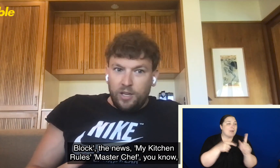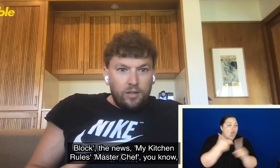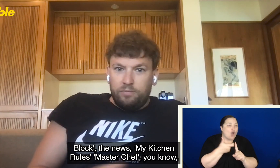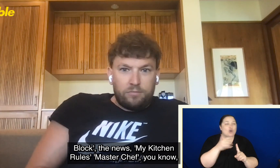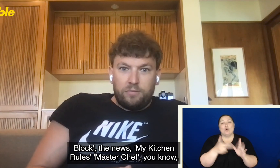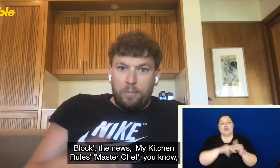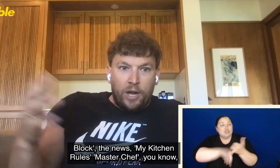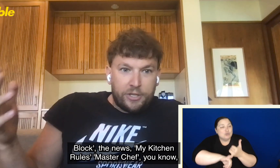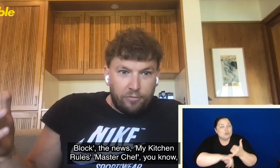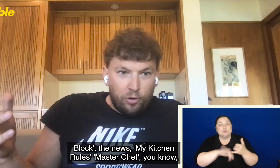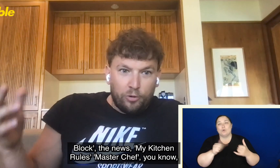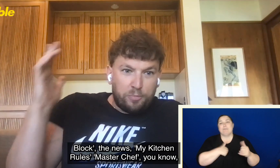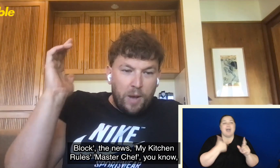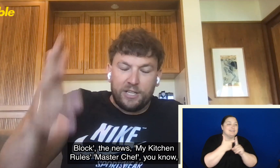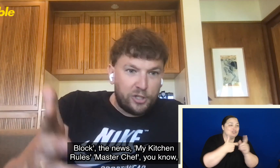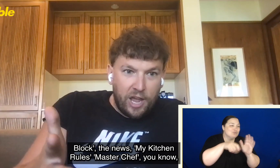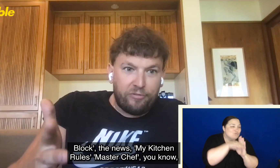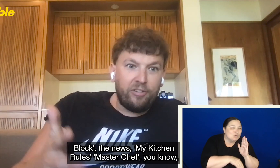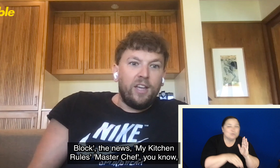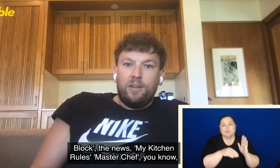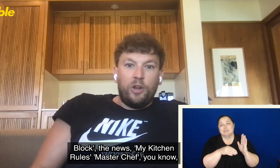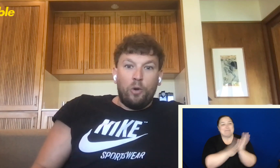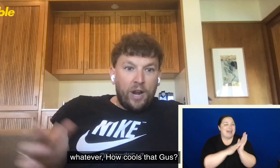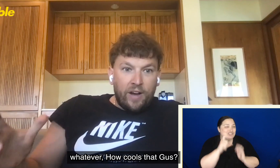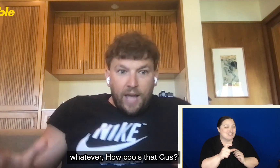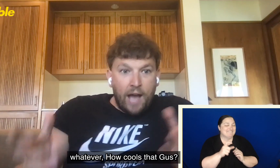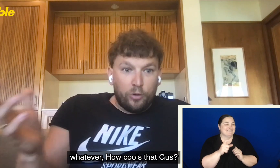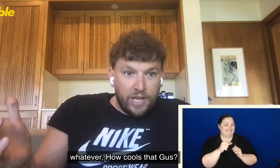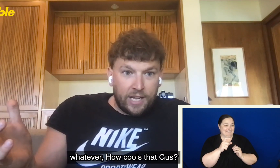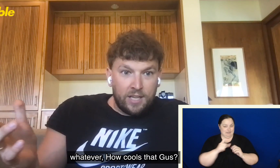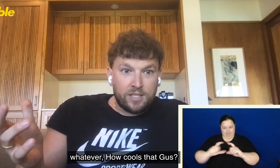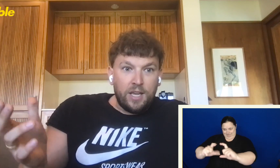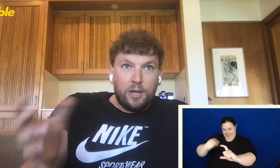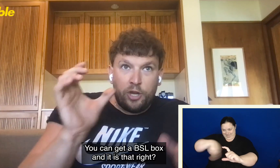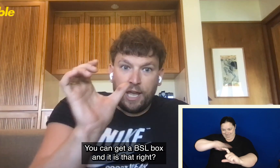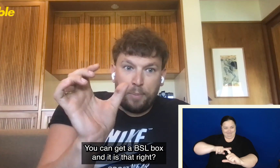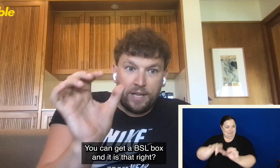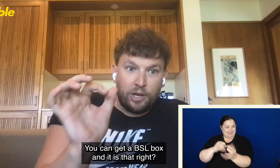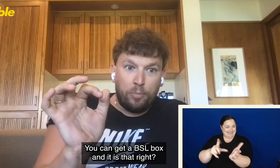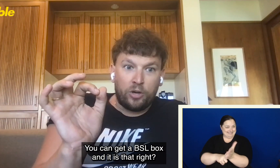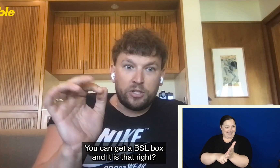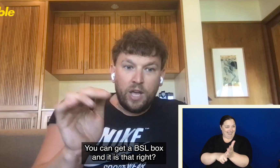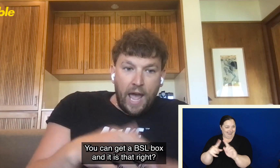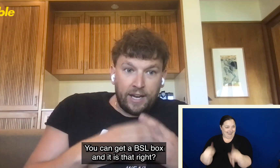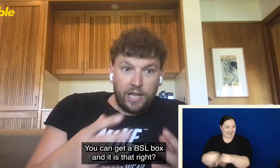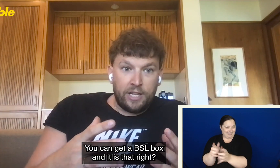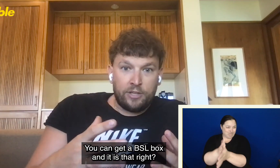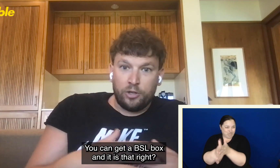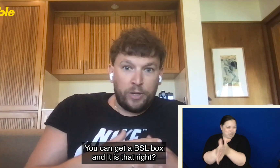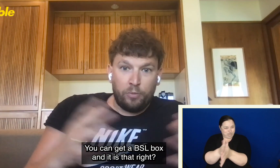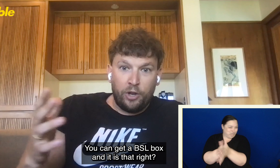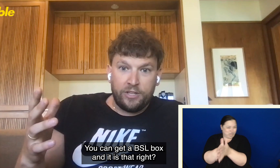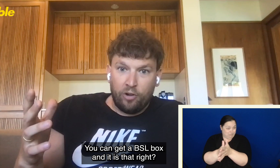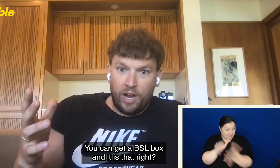news, My Kitchen Rules, MasterChef, whatever, how cool is that, Gus? You can get a BSL box, and